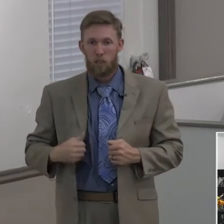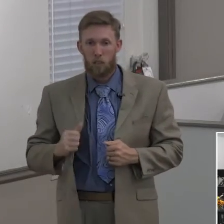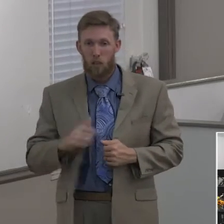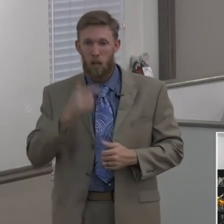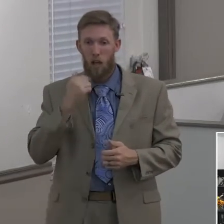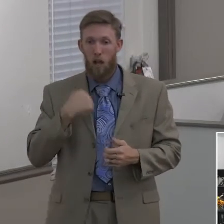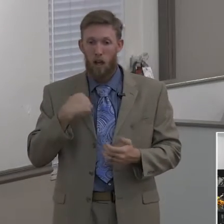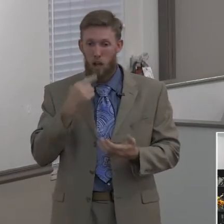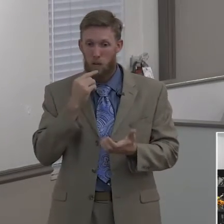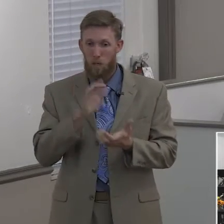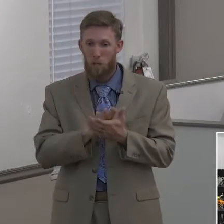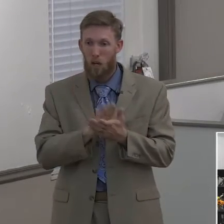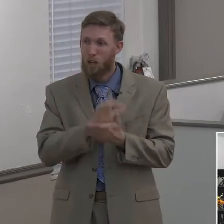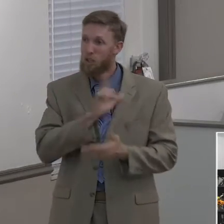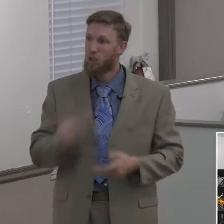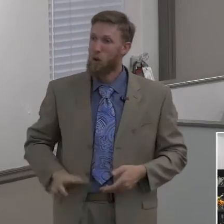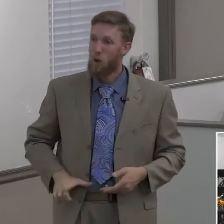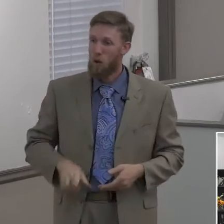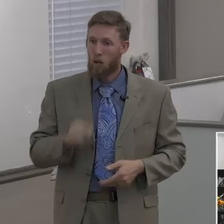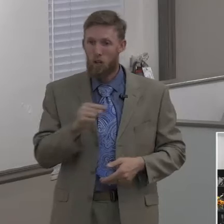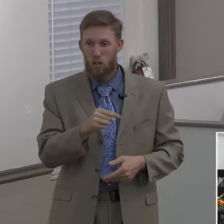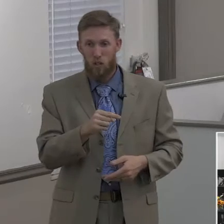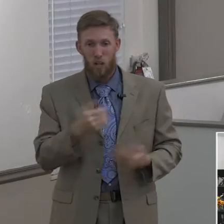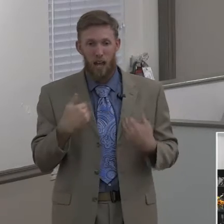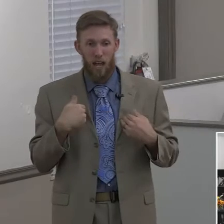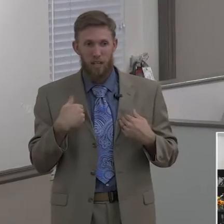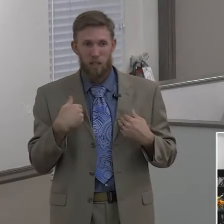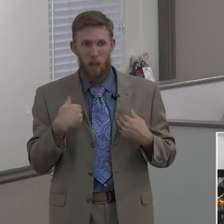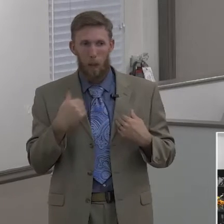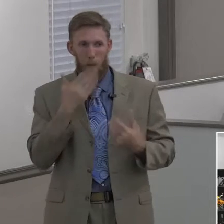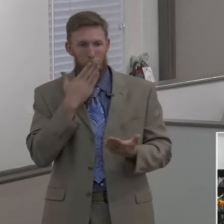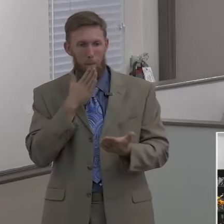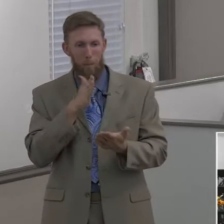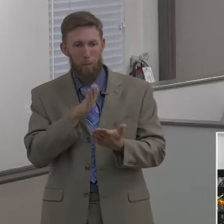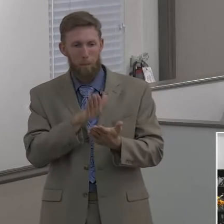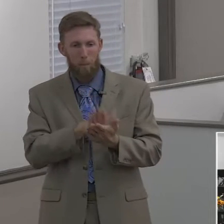But he says, I praise the Lord she got bad aim.